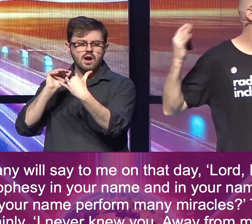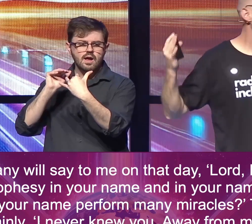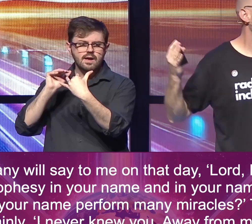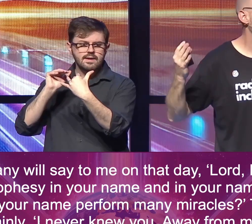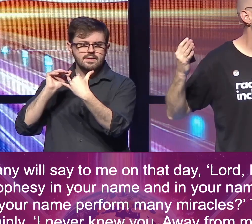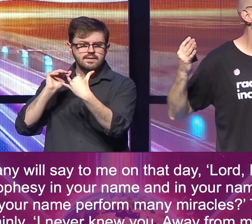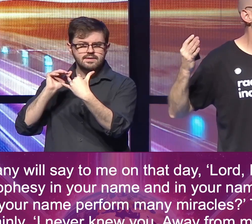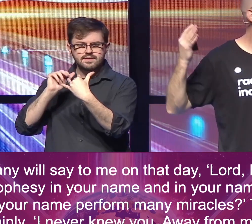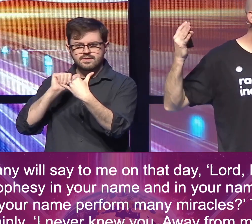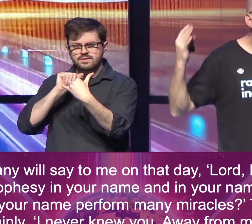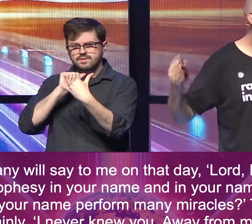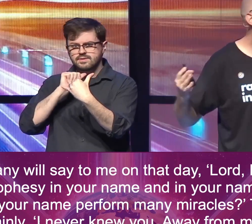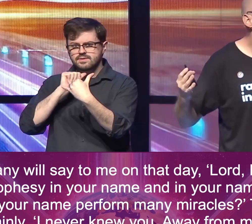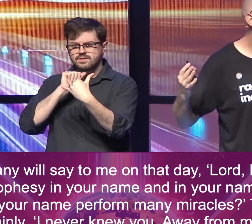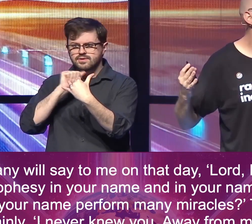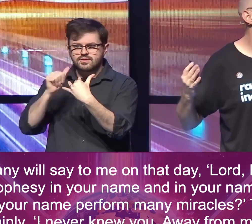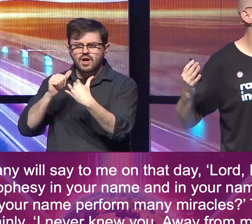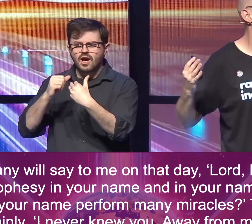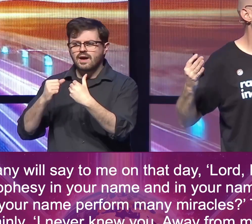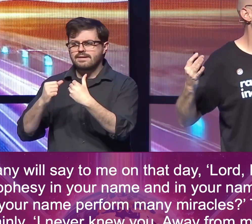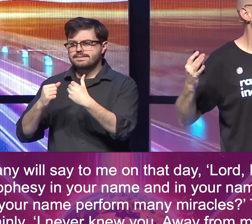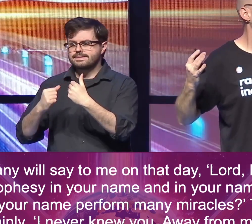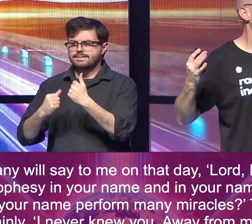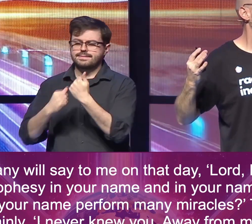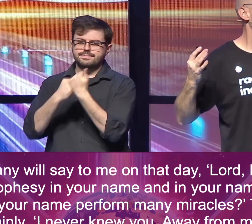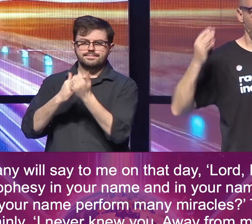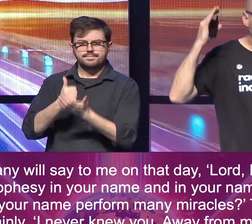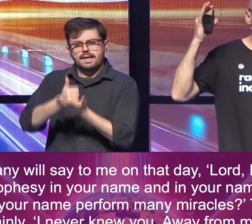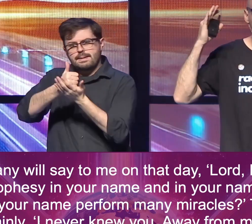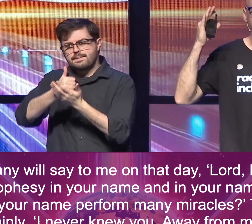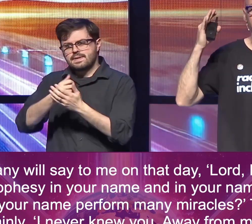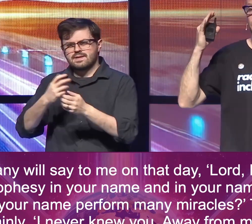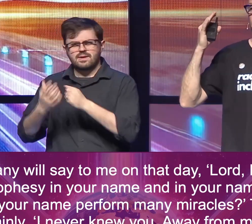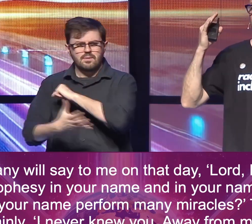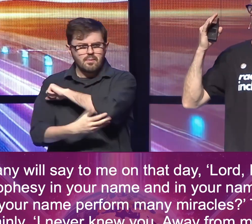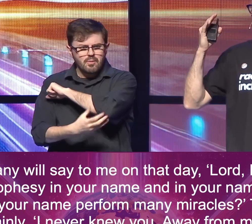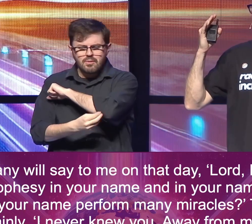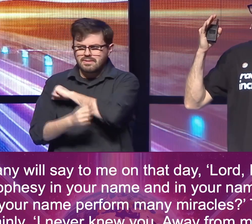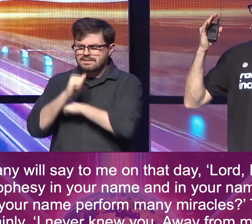Not fighting for the rights of the poor? Huh?